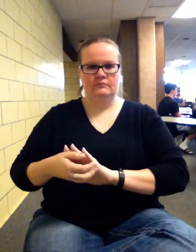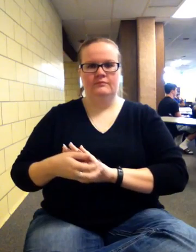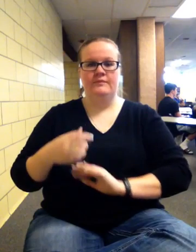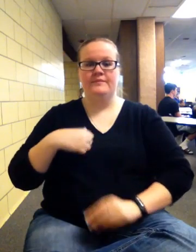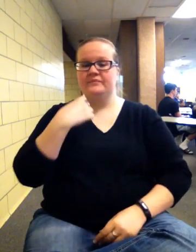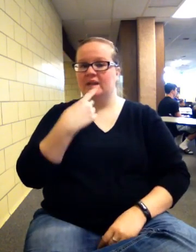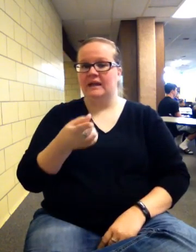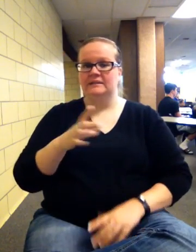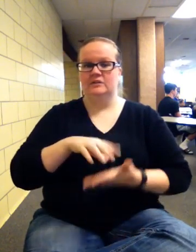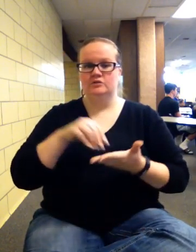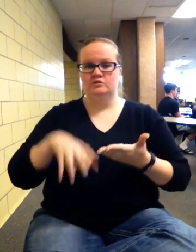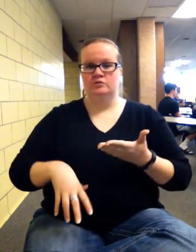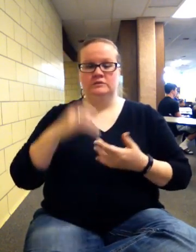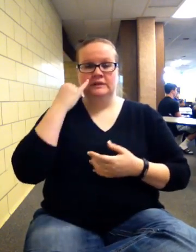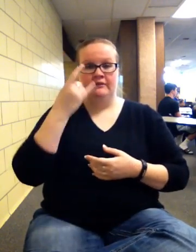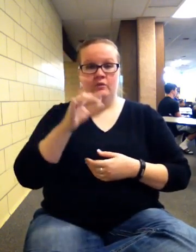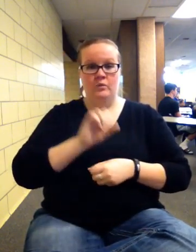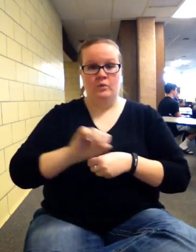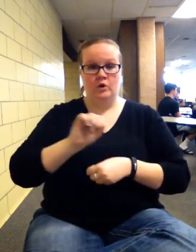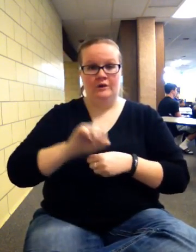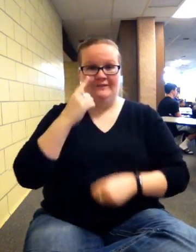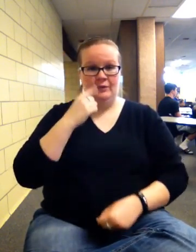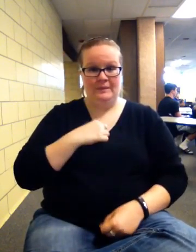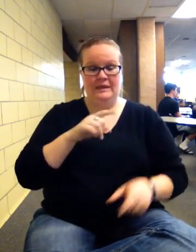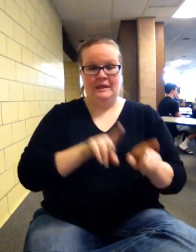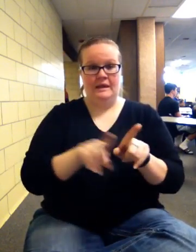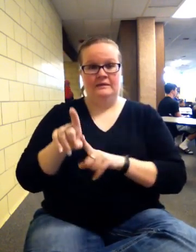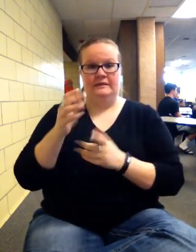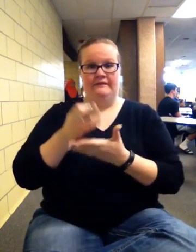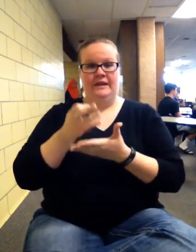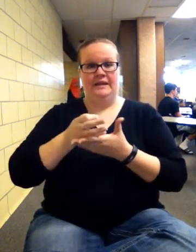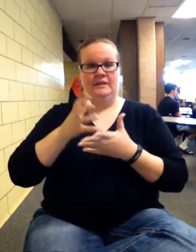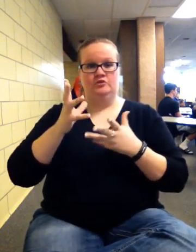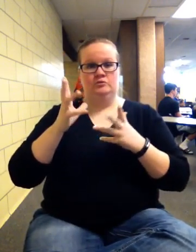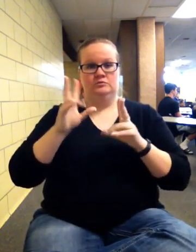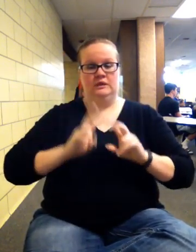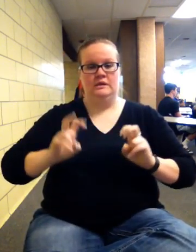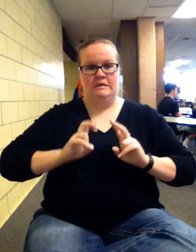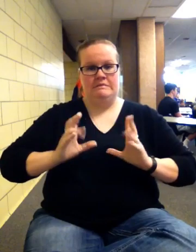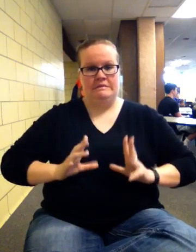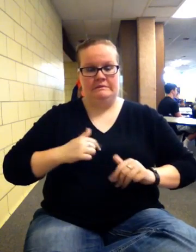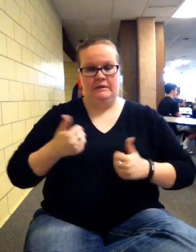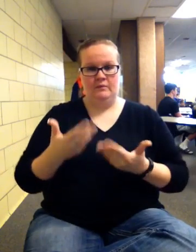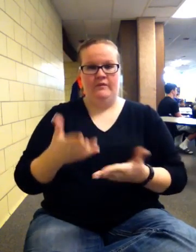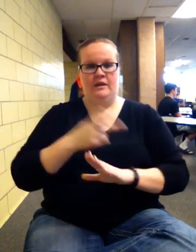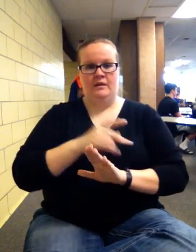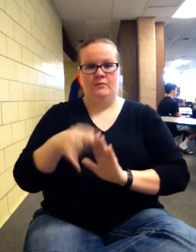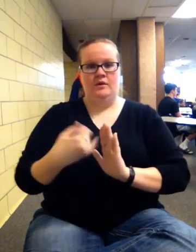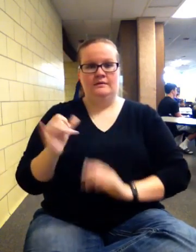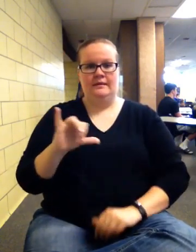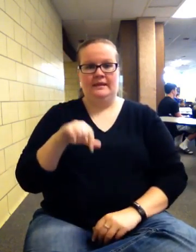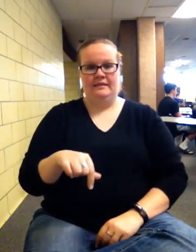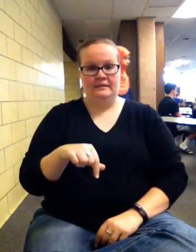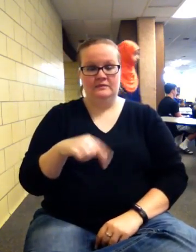that if you were working for me as a financial analyst and I gave you a project like this and you came to me and your cash flows were going to be $12